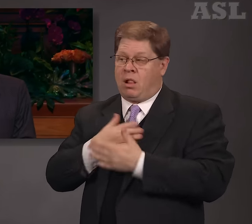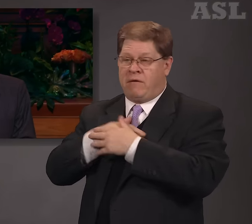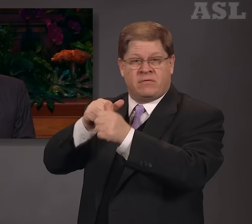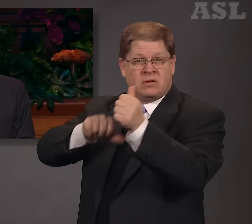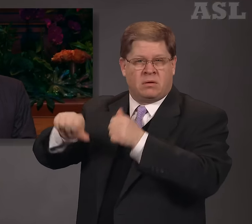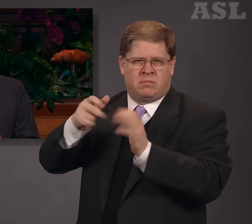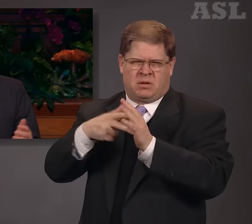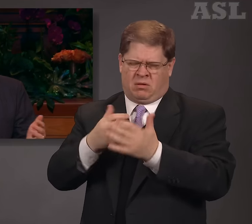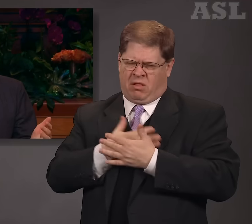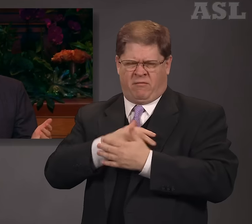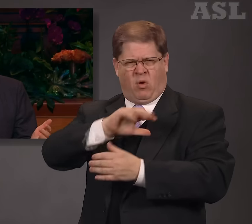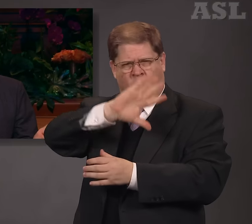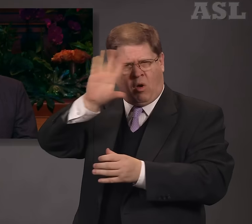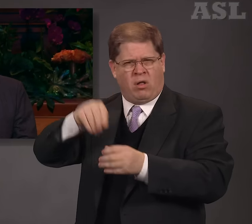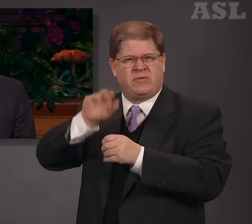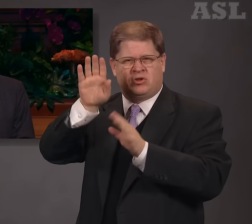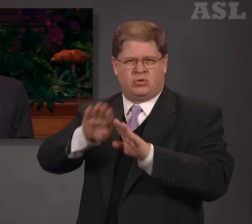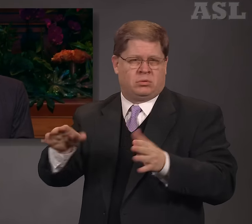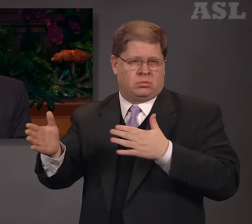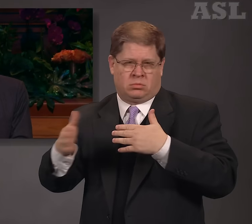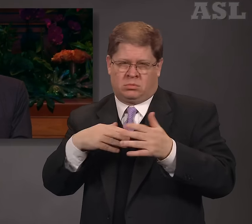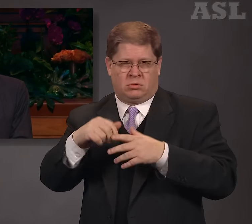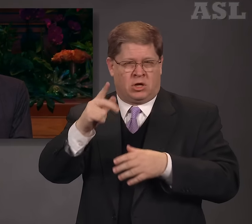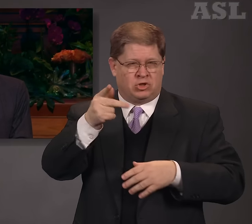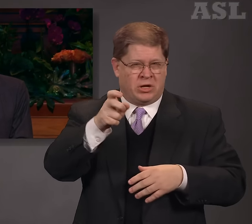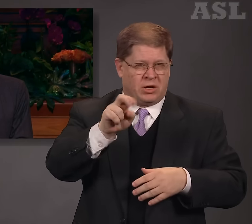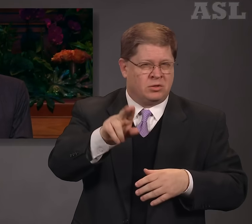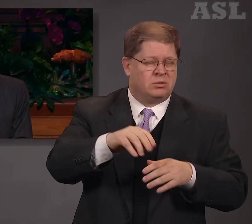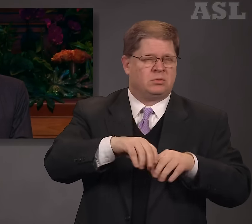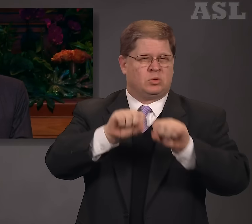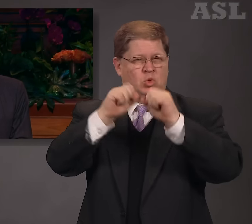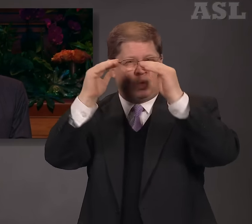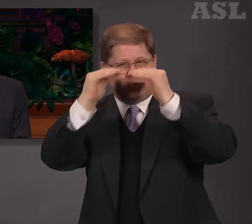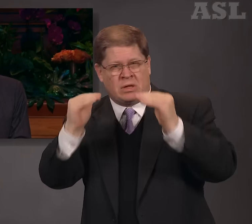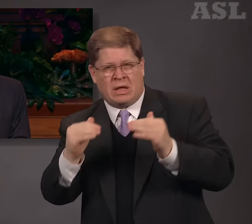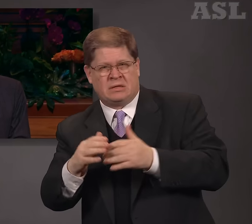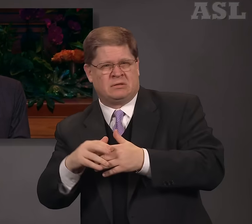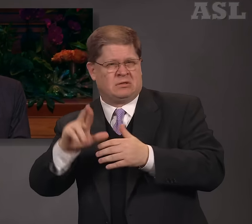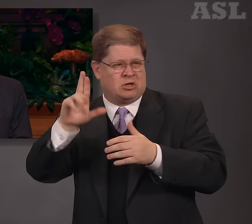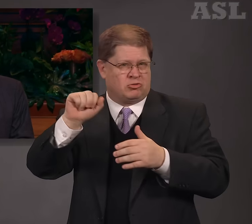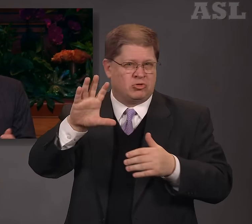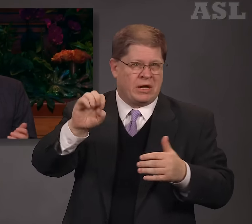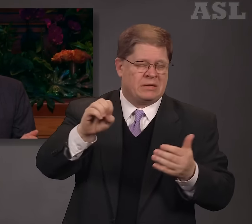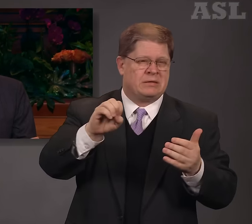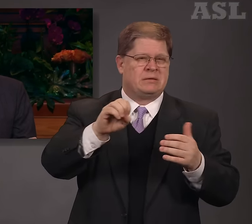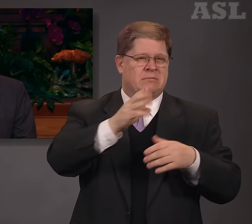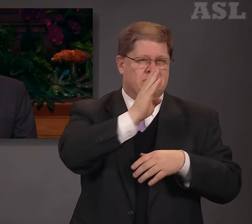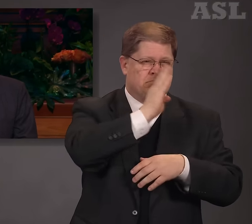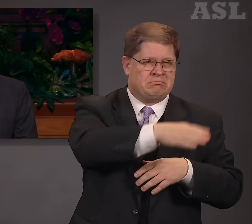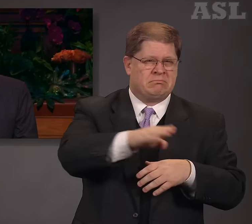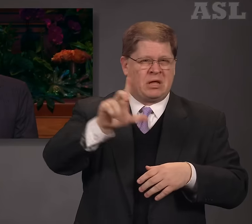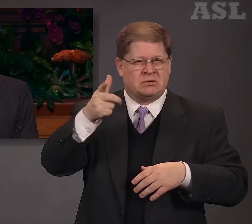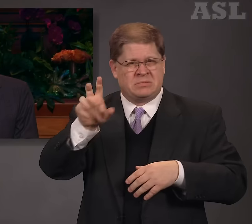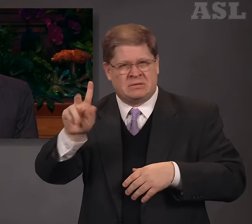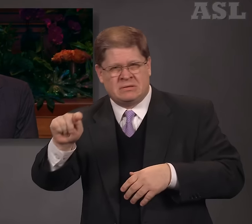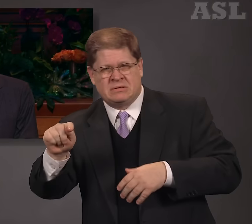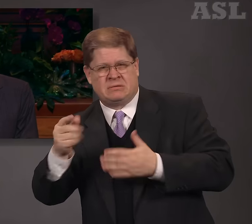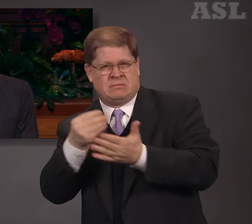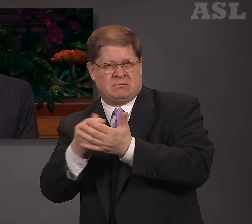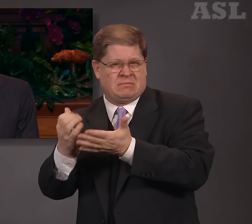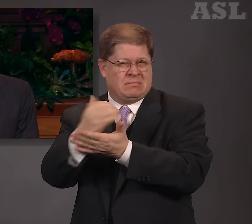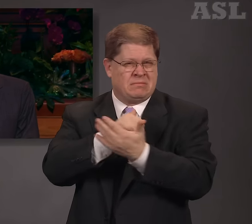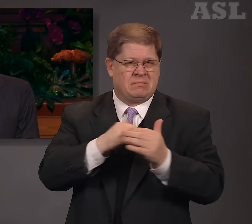of God's children without regard to gender, social class, race, sexuality, income, age, or